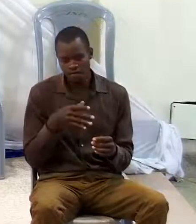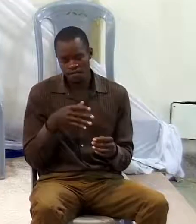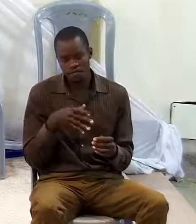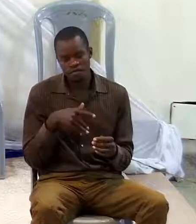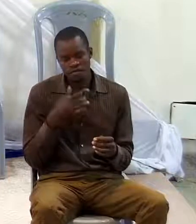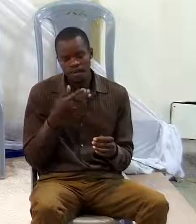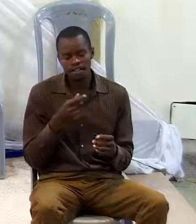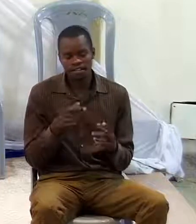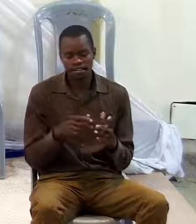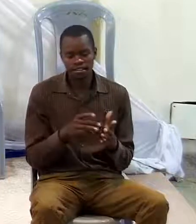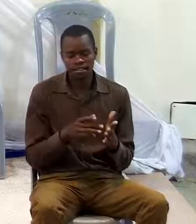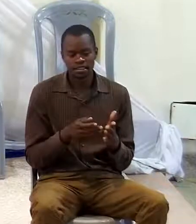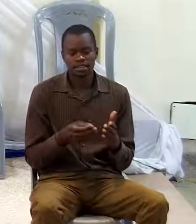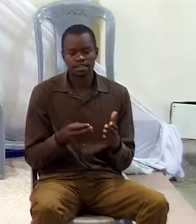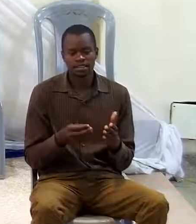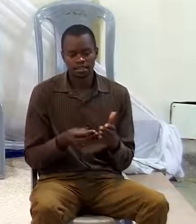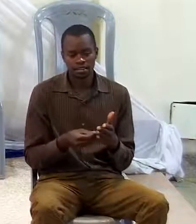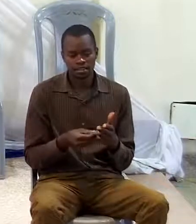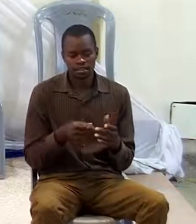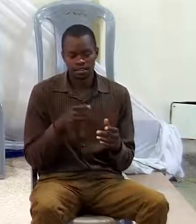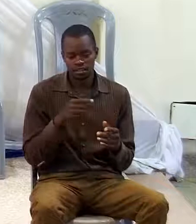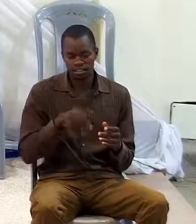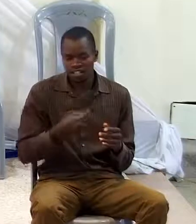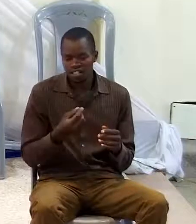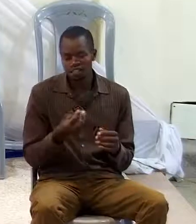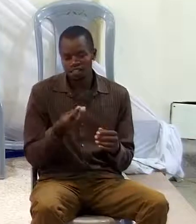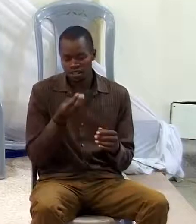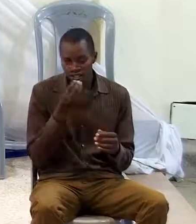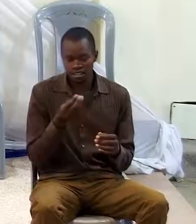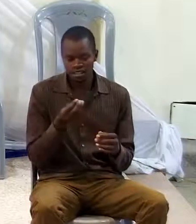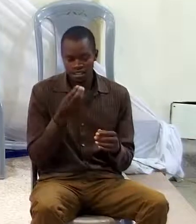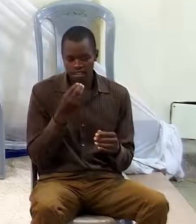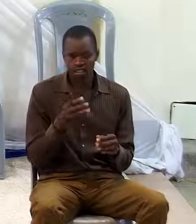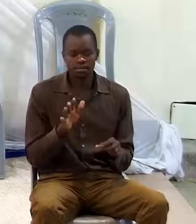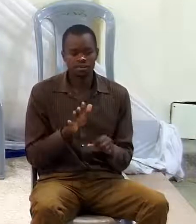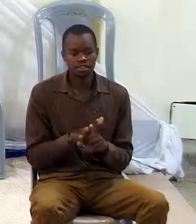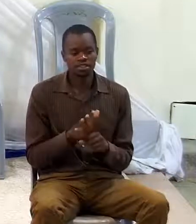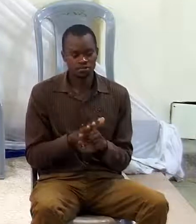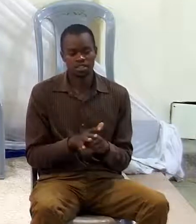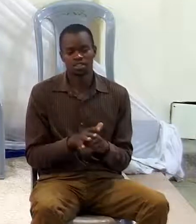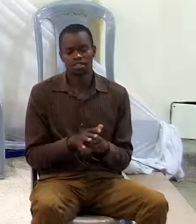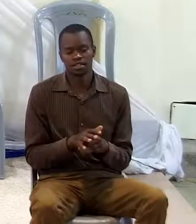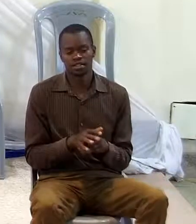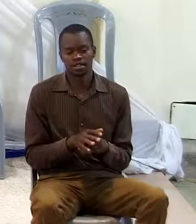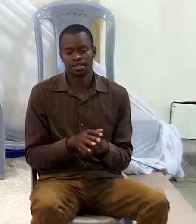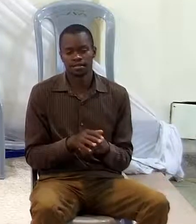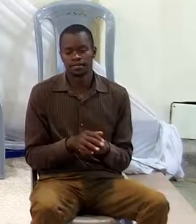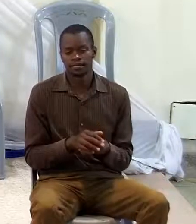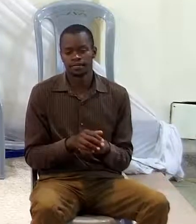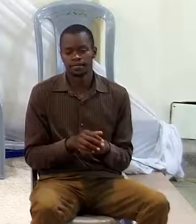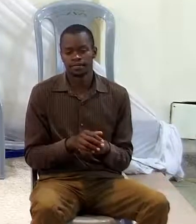So the best way to handle that bit of